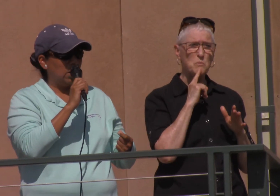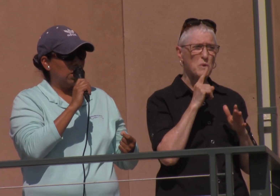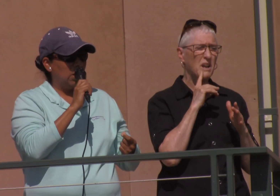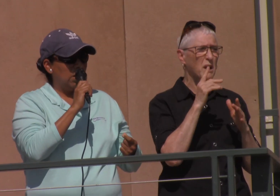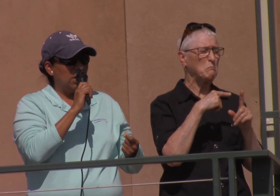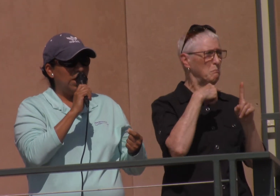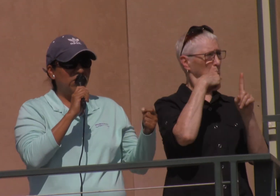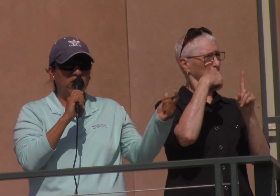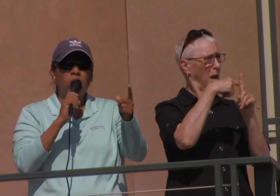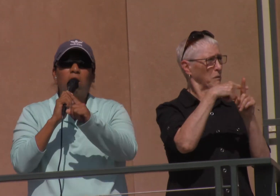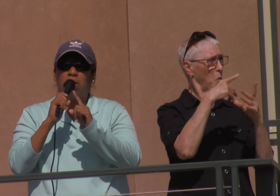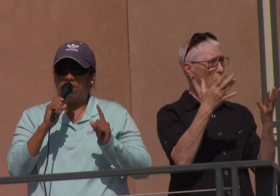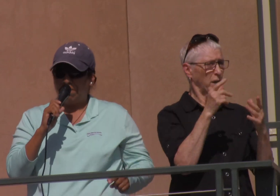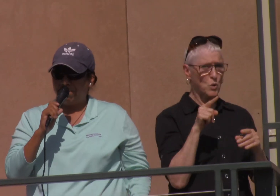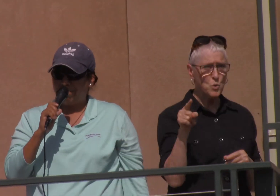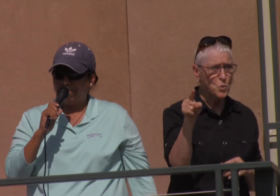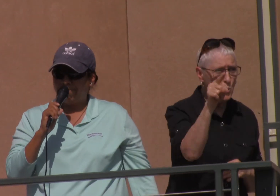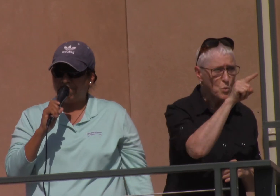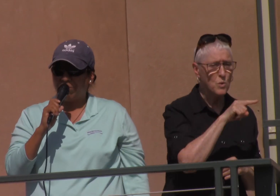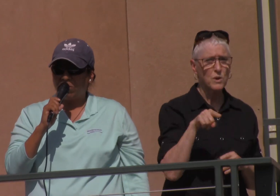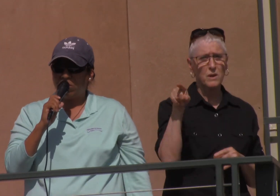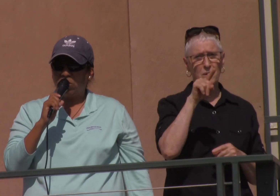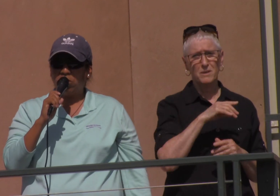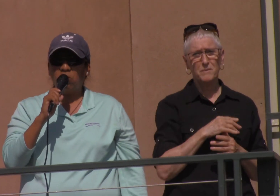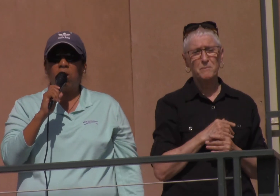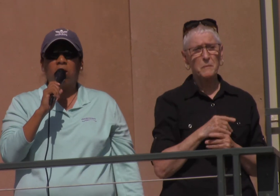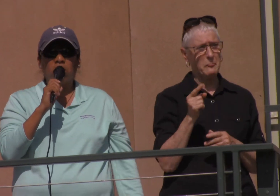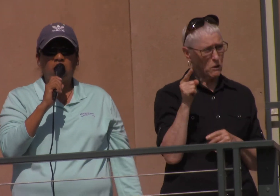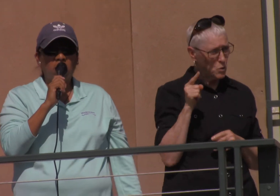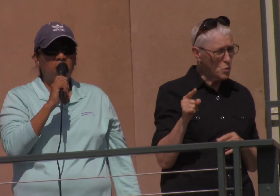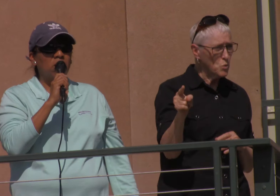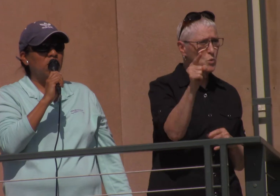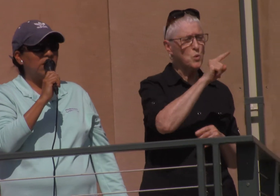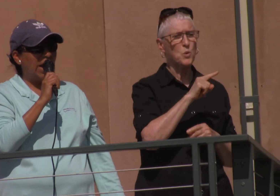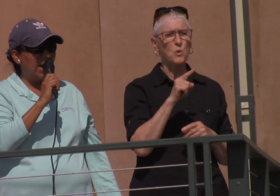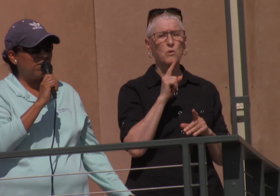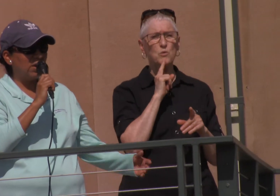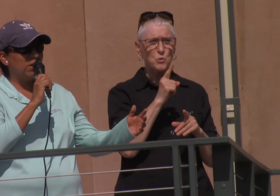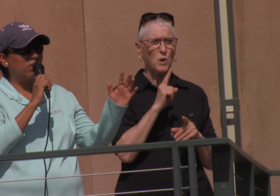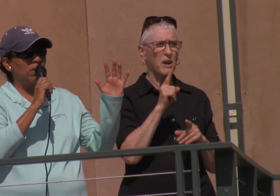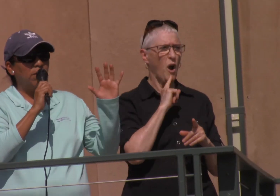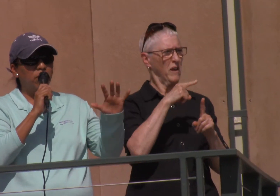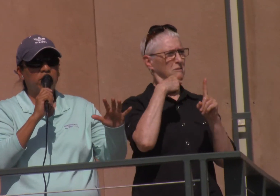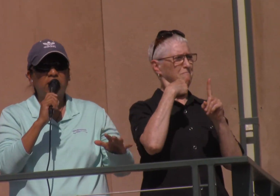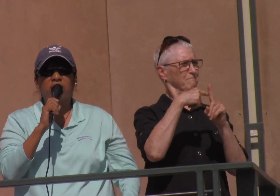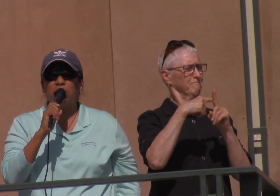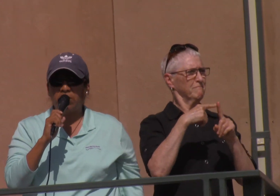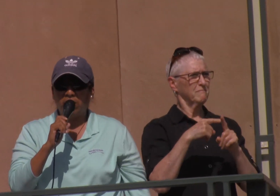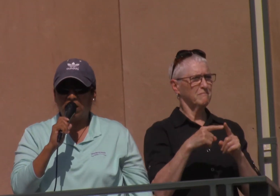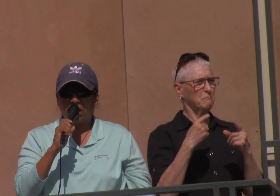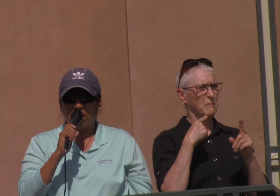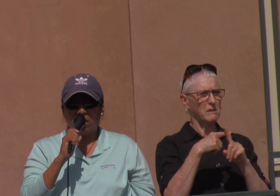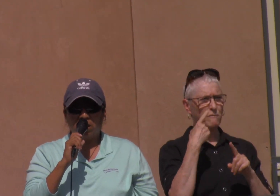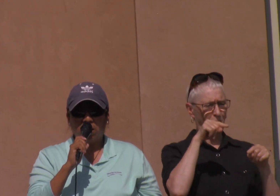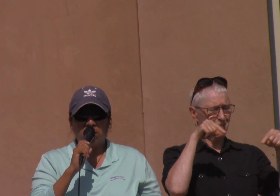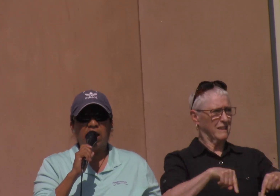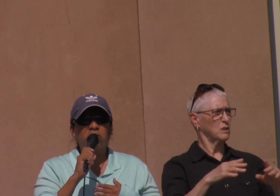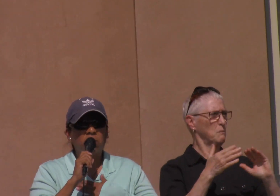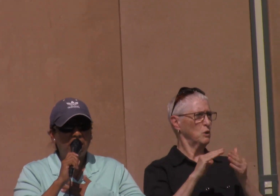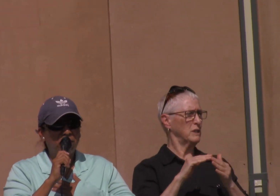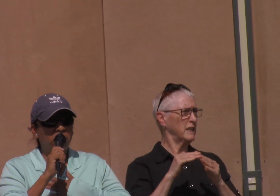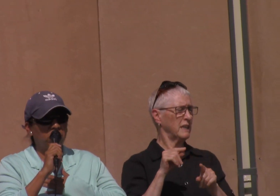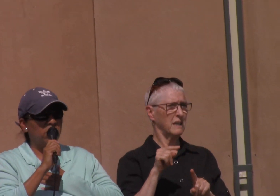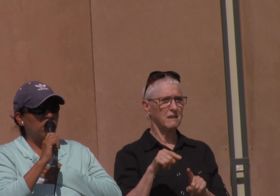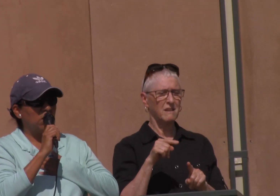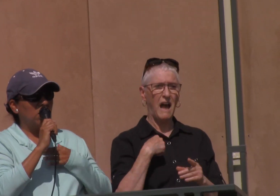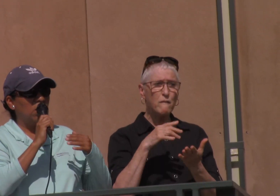asset is you all. You all are the assets for this community. That's